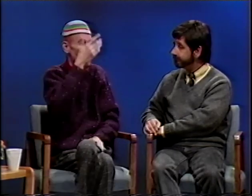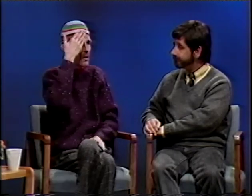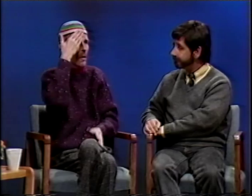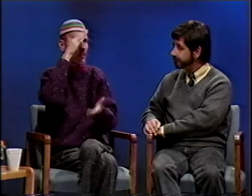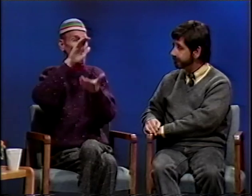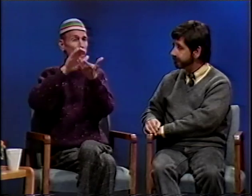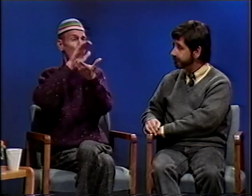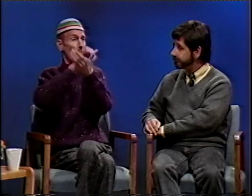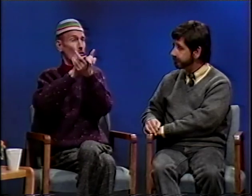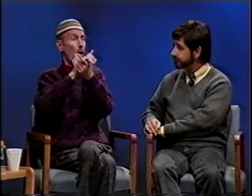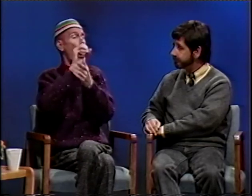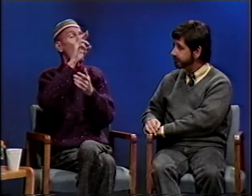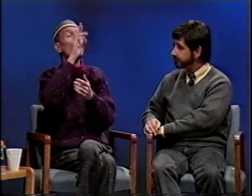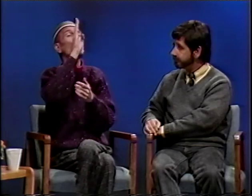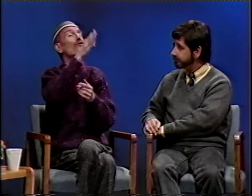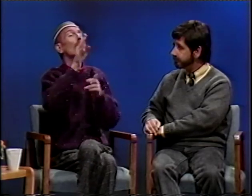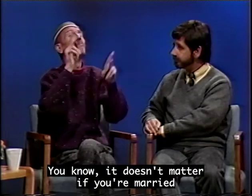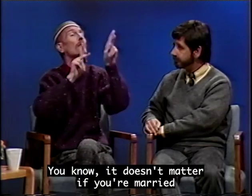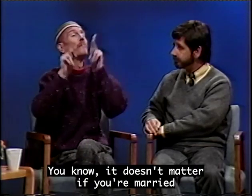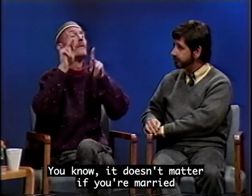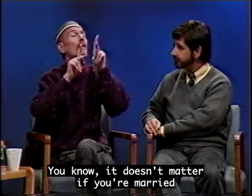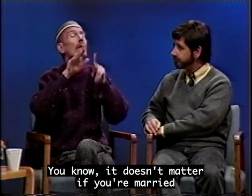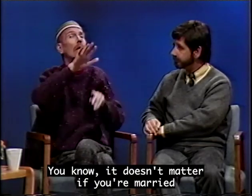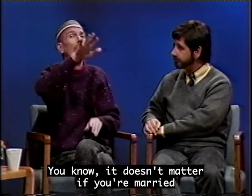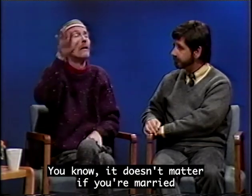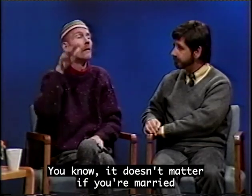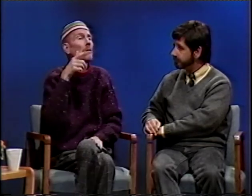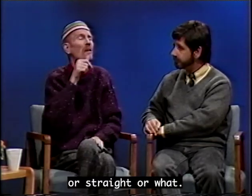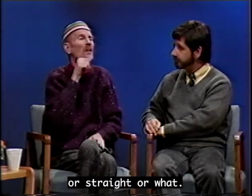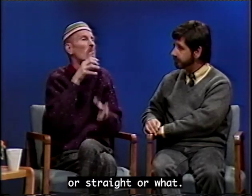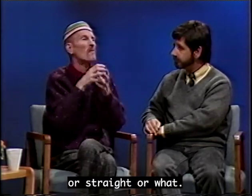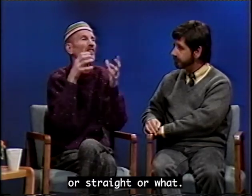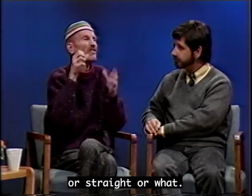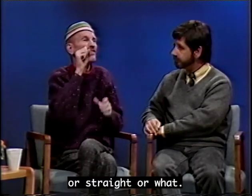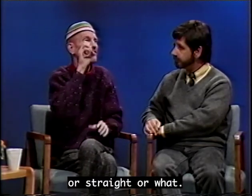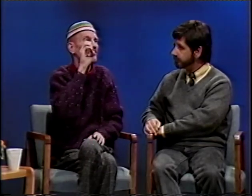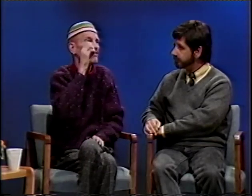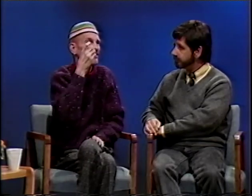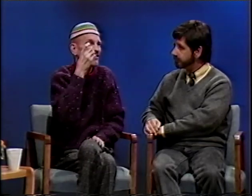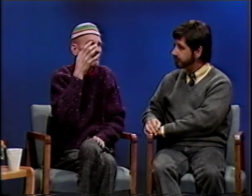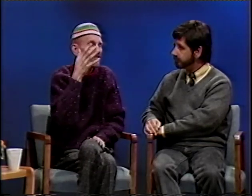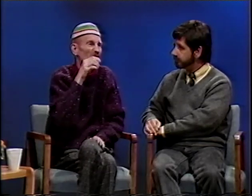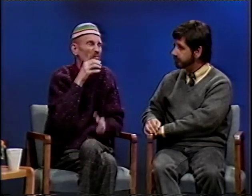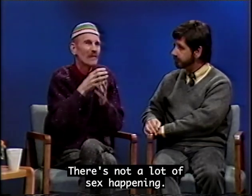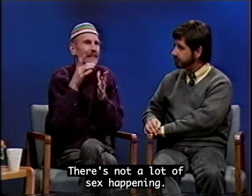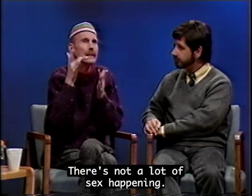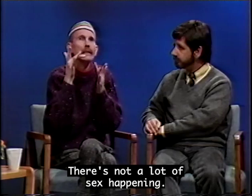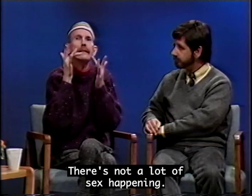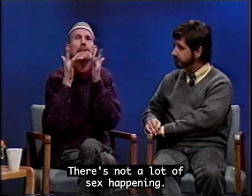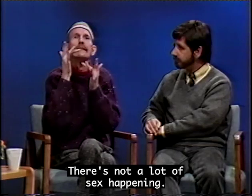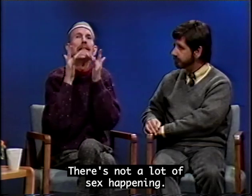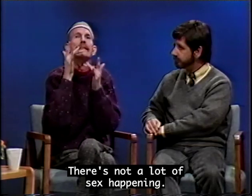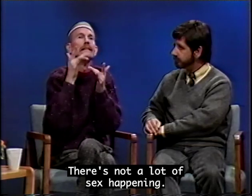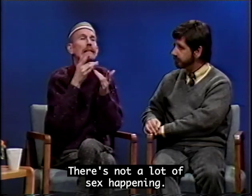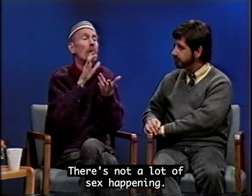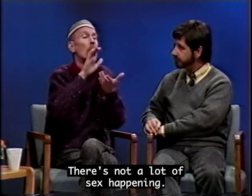You know, it doesn't matter if you're married or straight or what. there's not a lot of sex